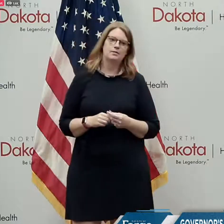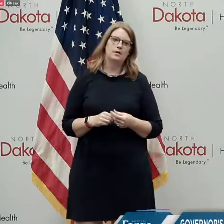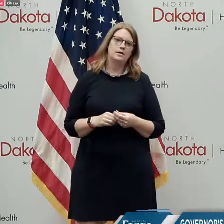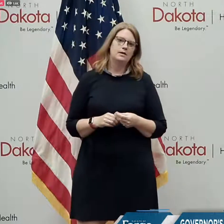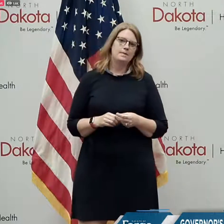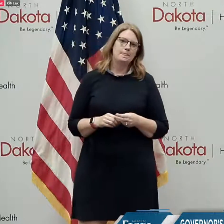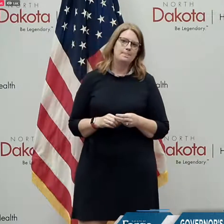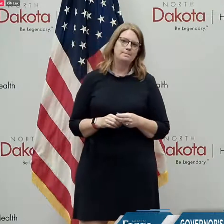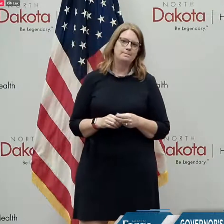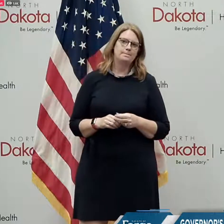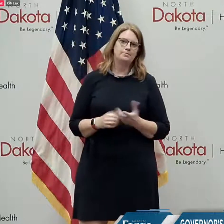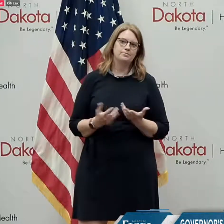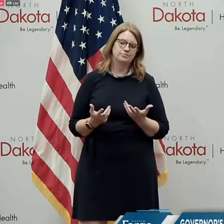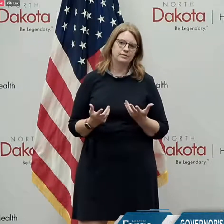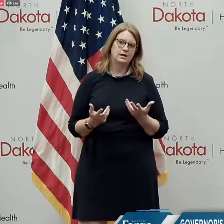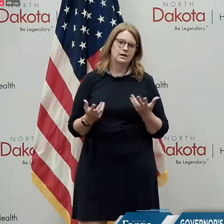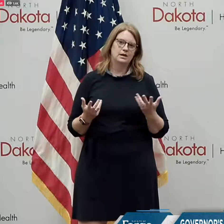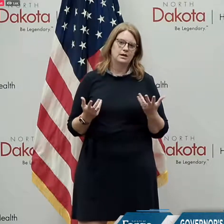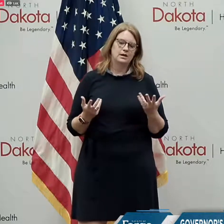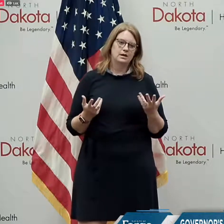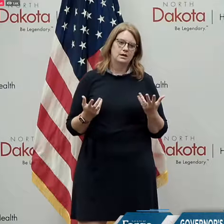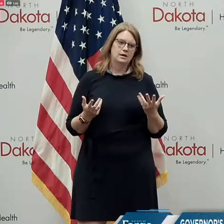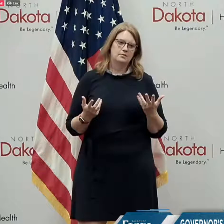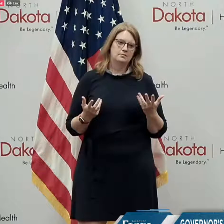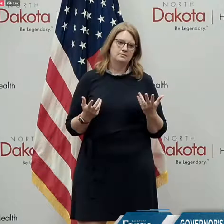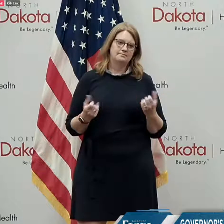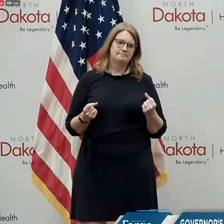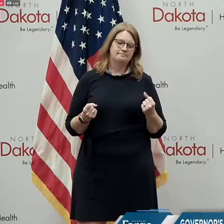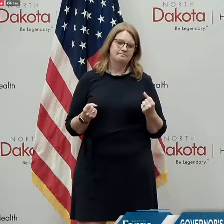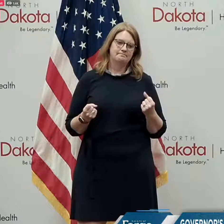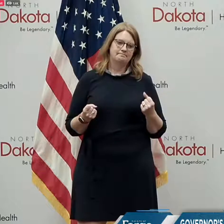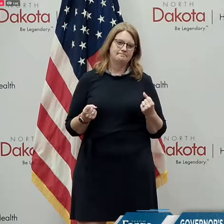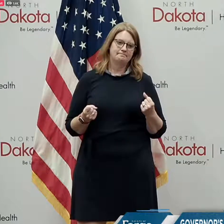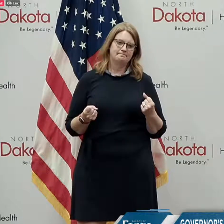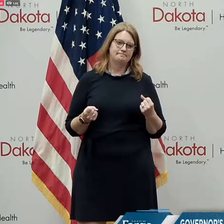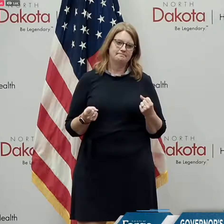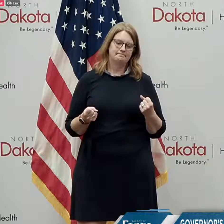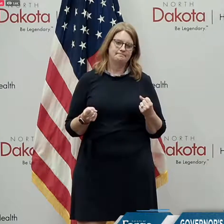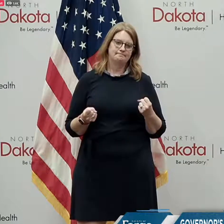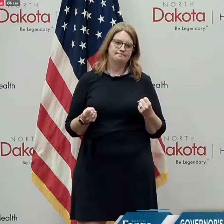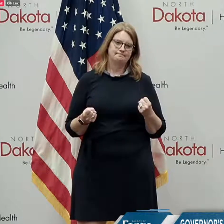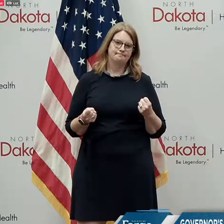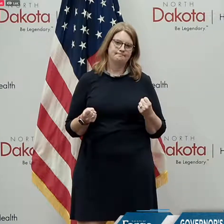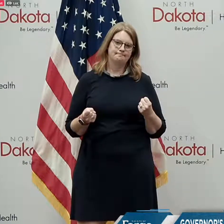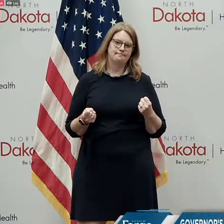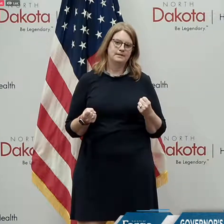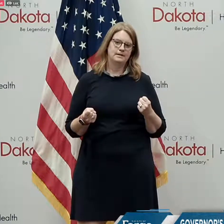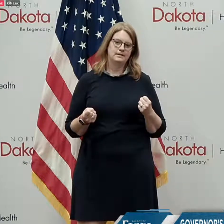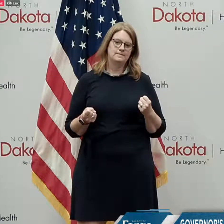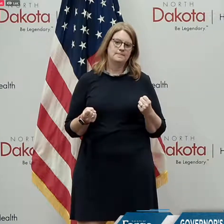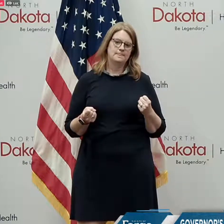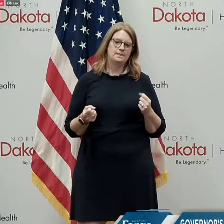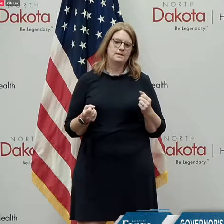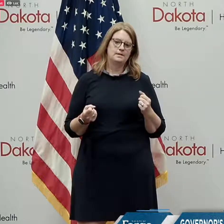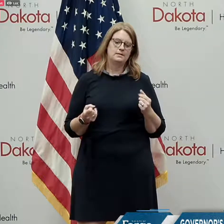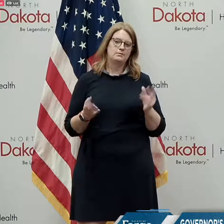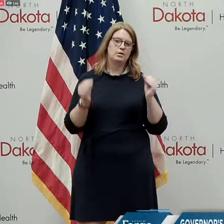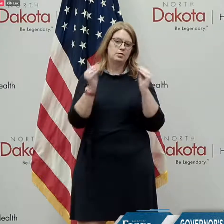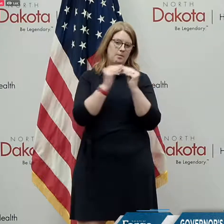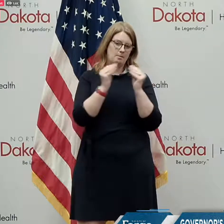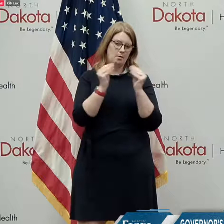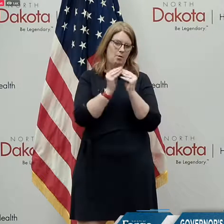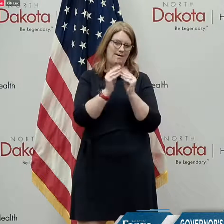is both a numerator and a denominator, and so the more identifiers that you